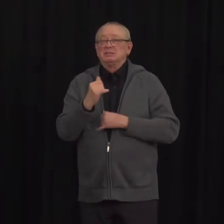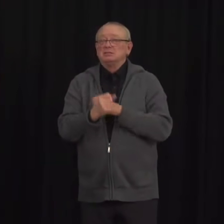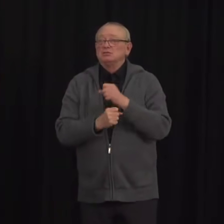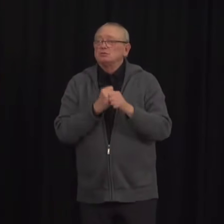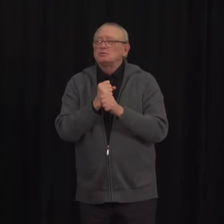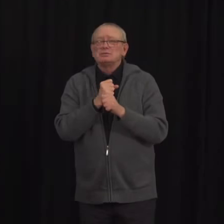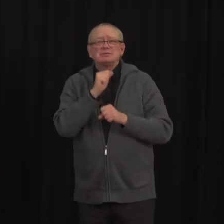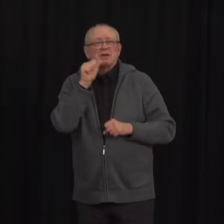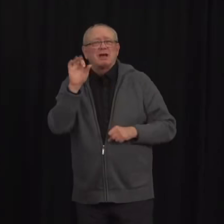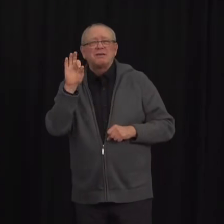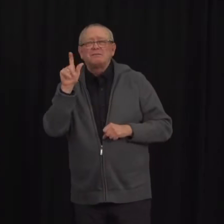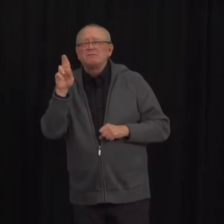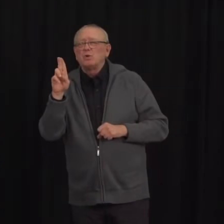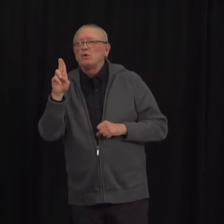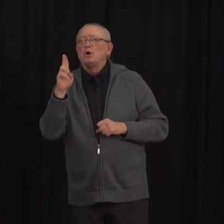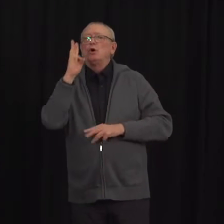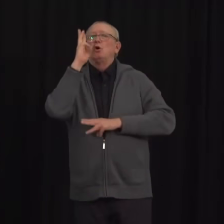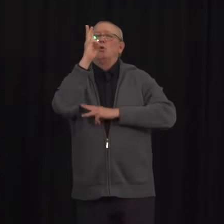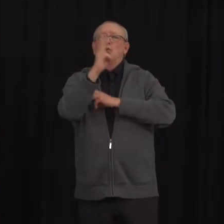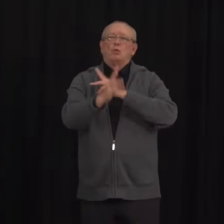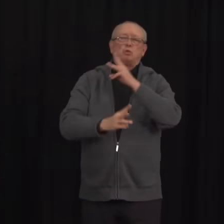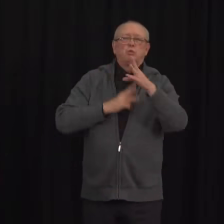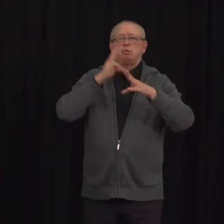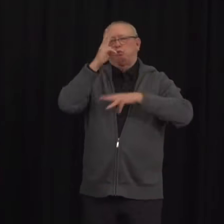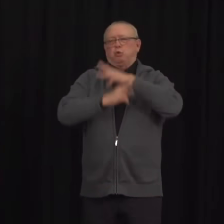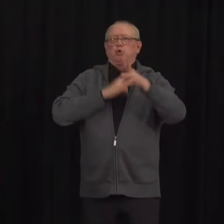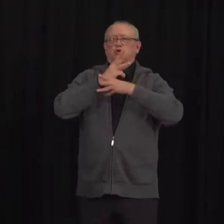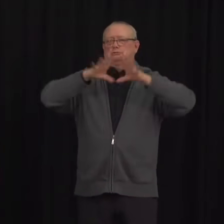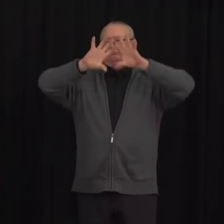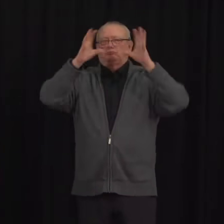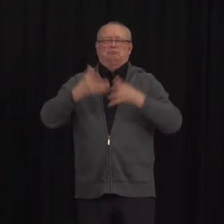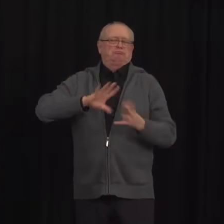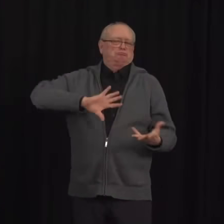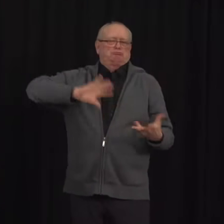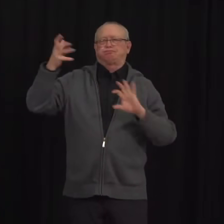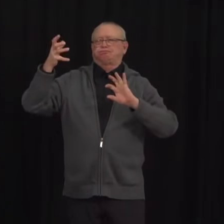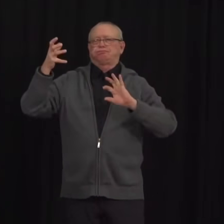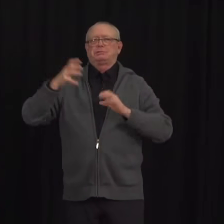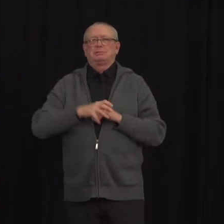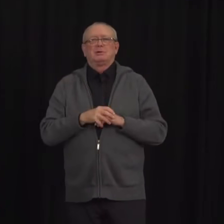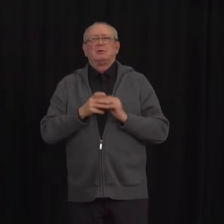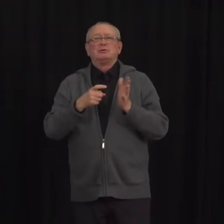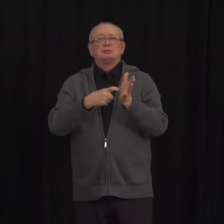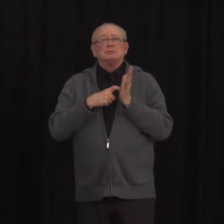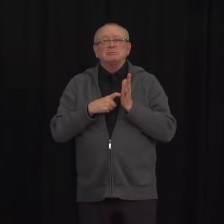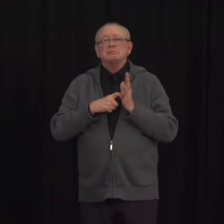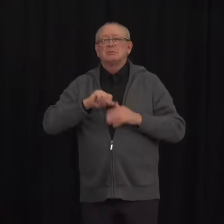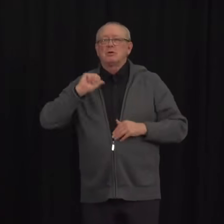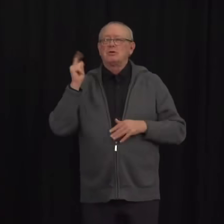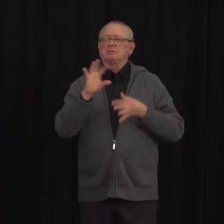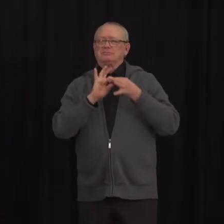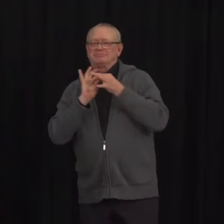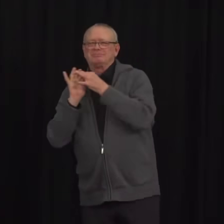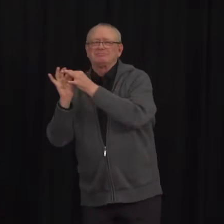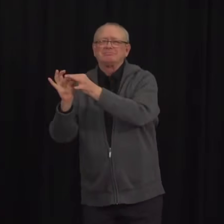global pandemic that requires each one of us to pull together to protect our communities, families, and